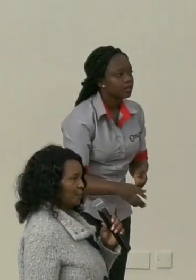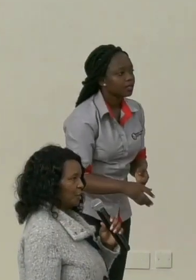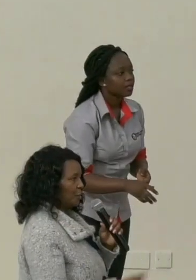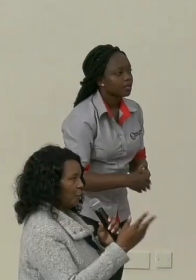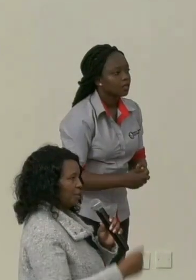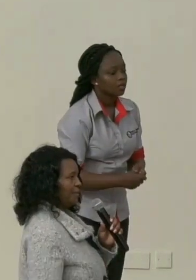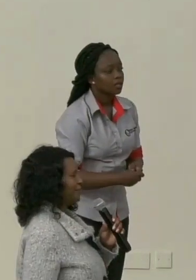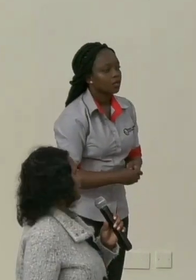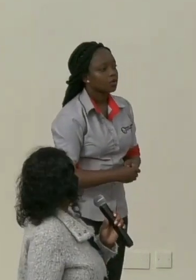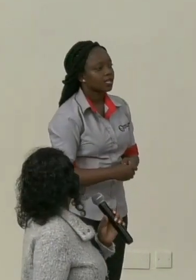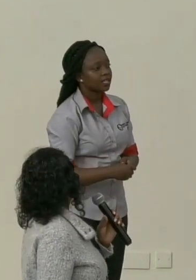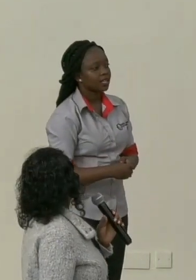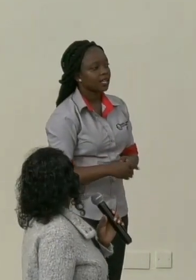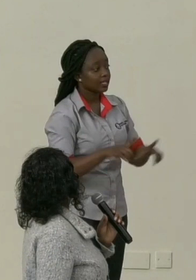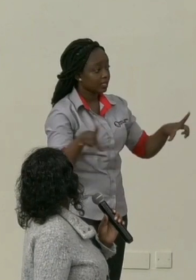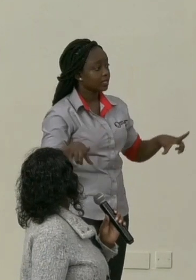Go on.